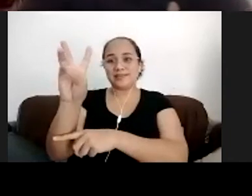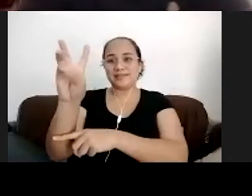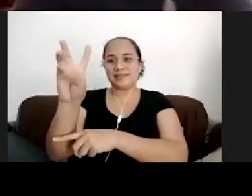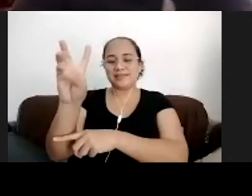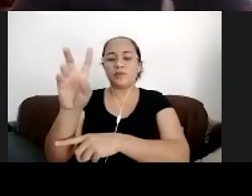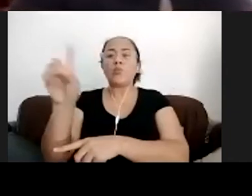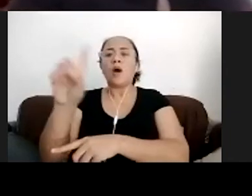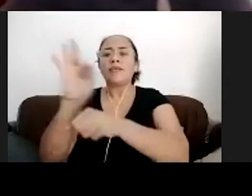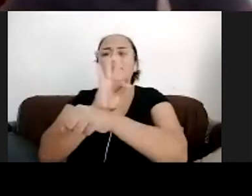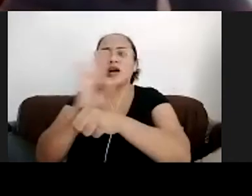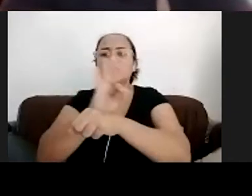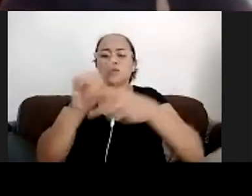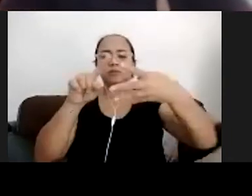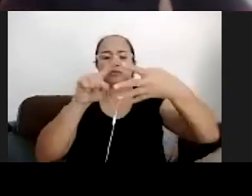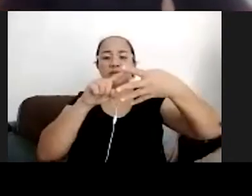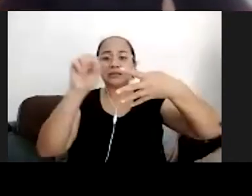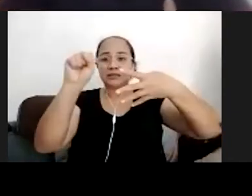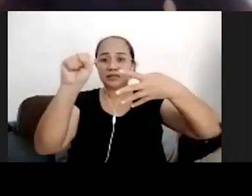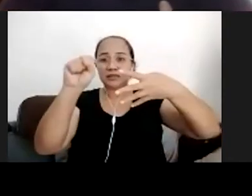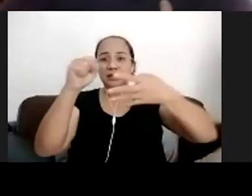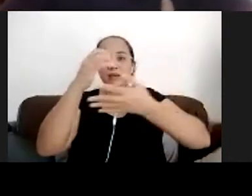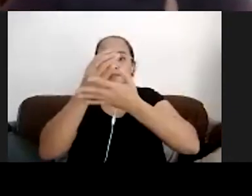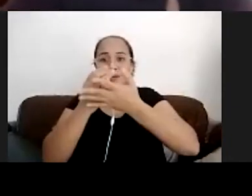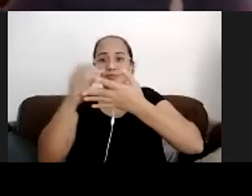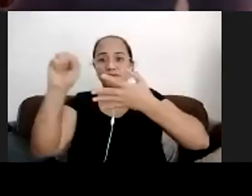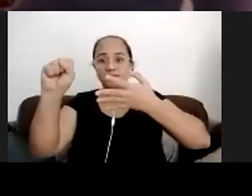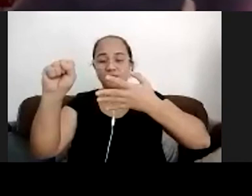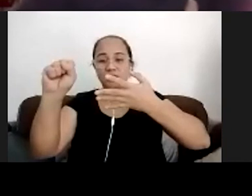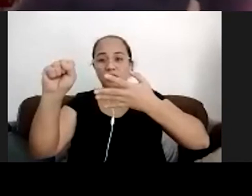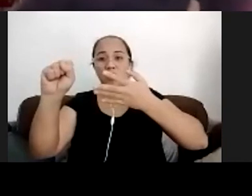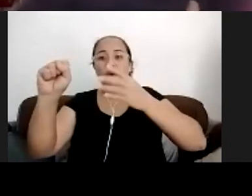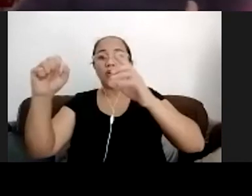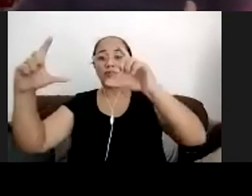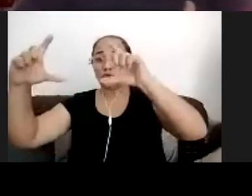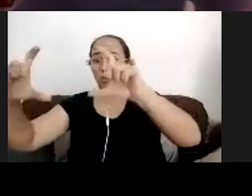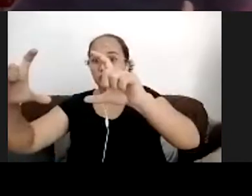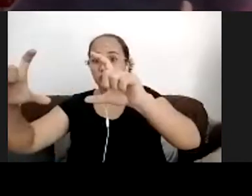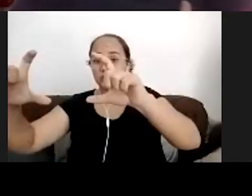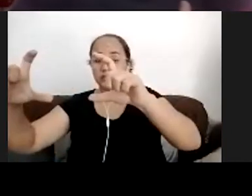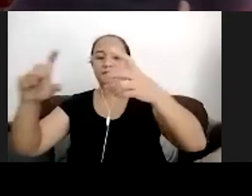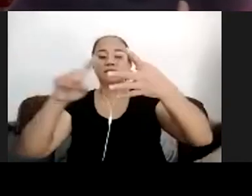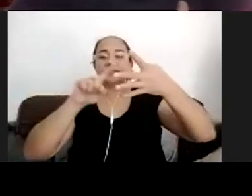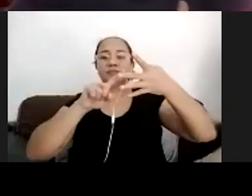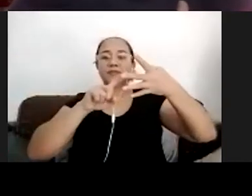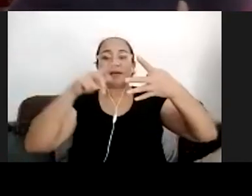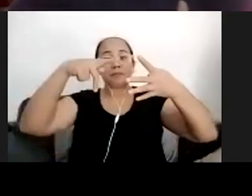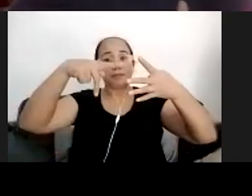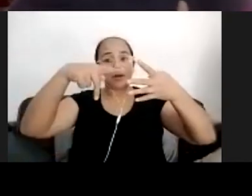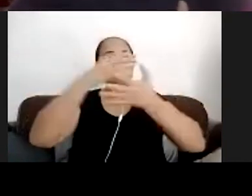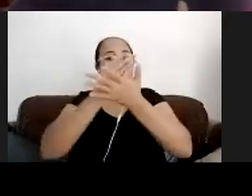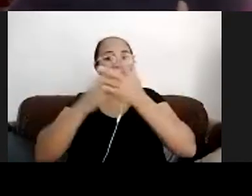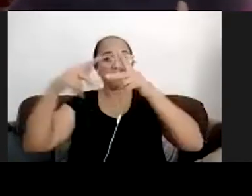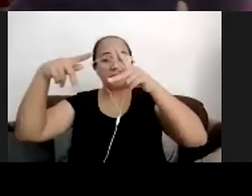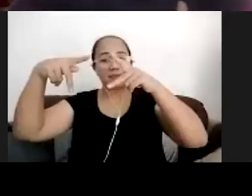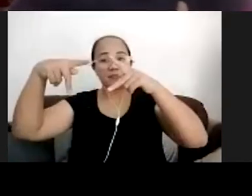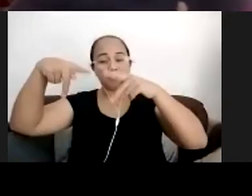Functions as a subject or part of the subject of the main clause. B, a predicate or part of the predicate as